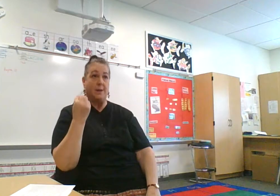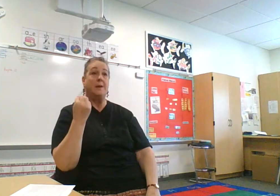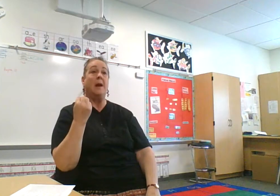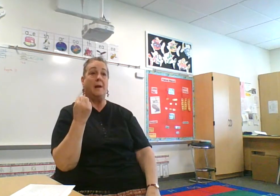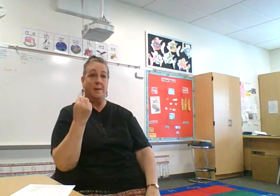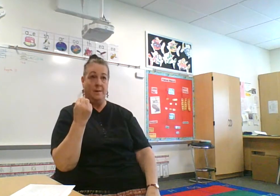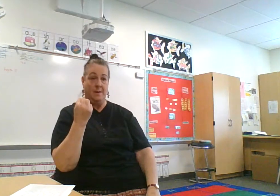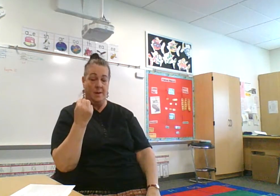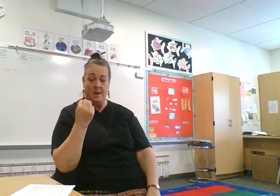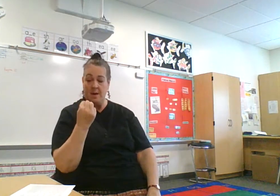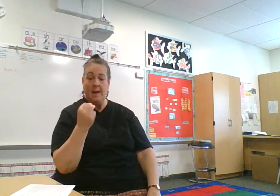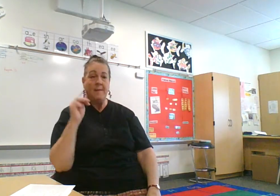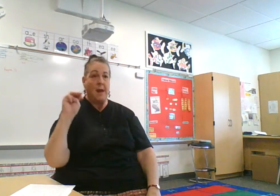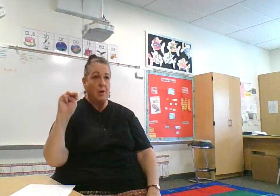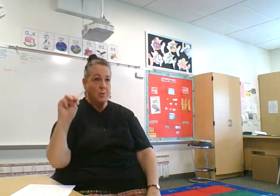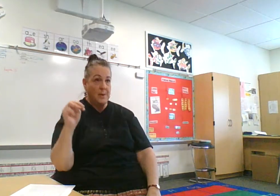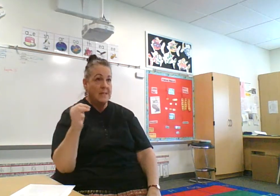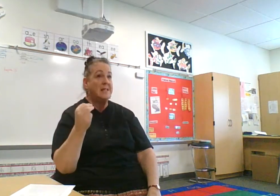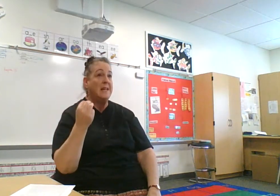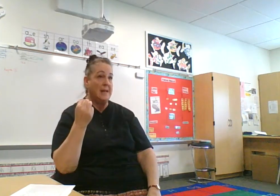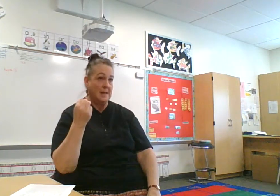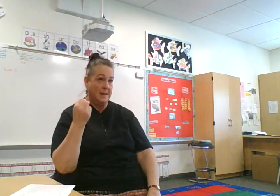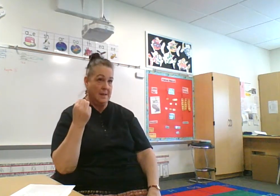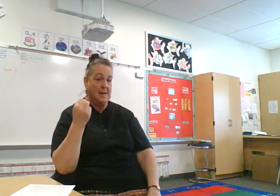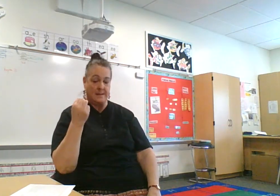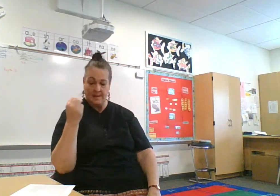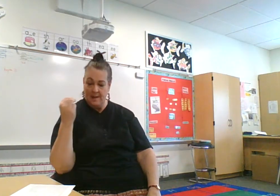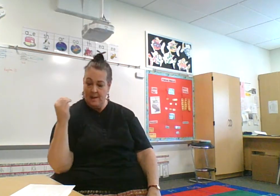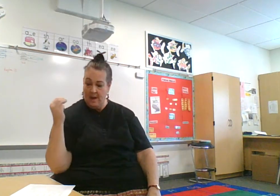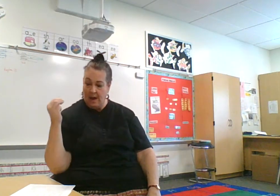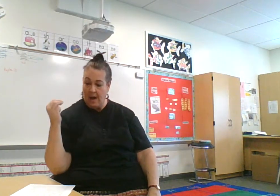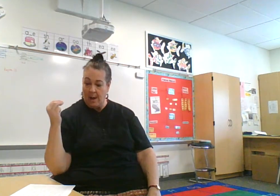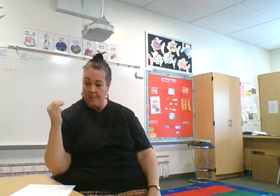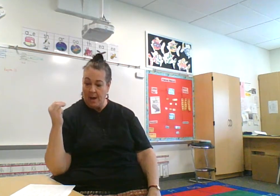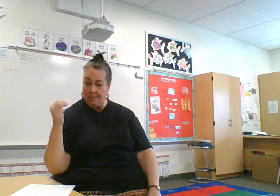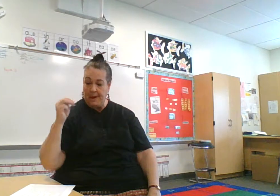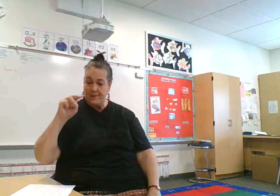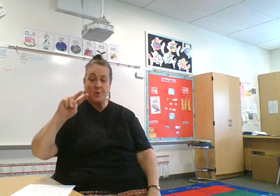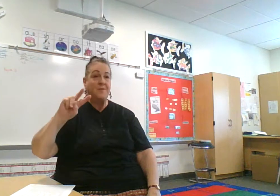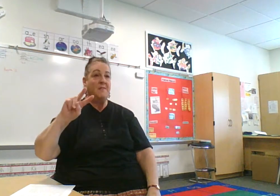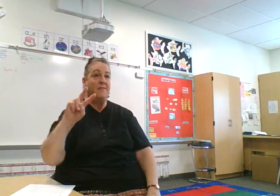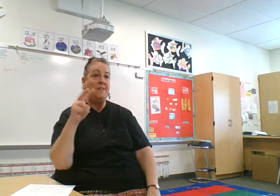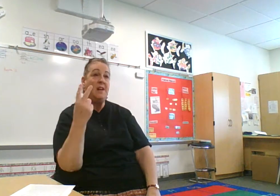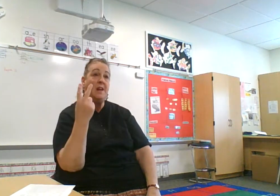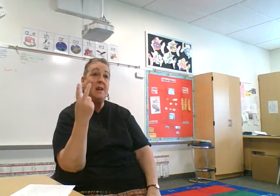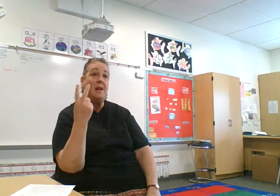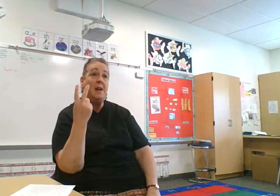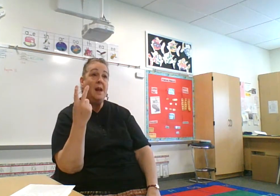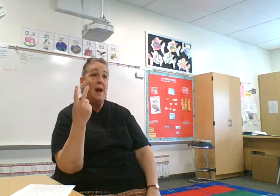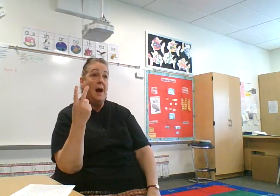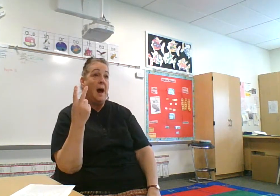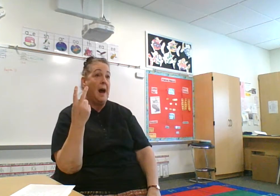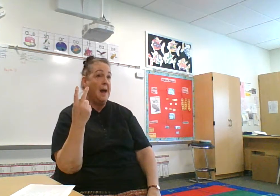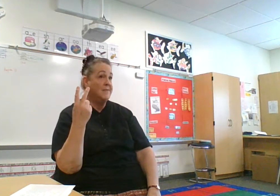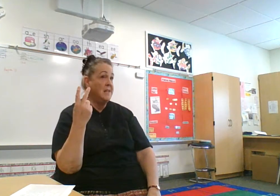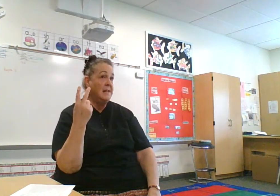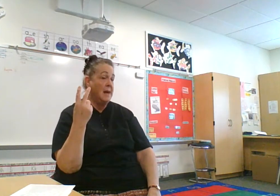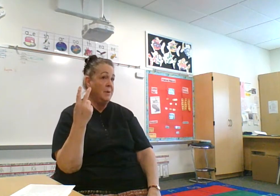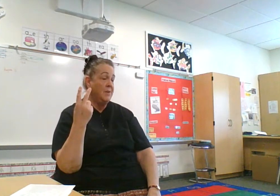Yeah. Okay. They all twist in. Okay. Yes. Apostrophe VE, I've seen that movie